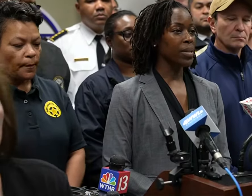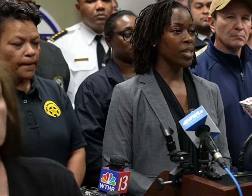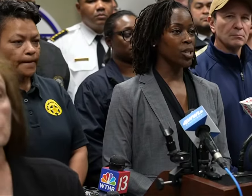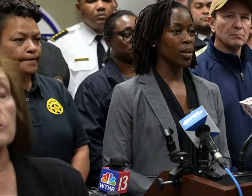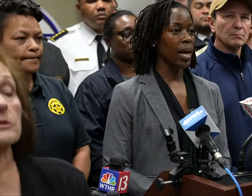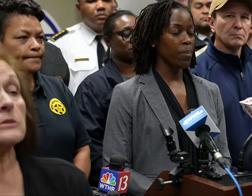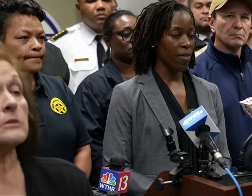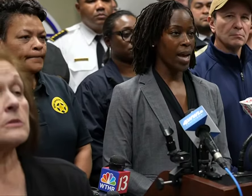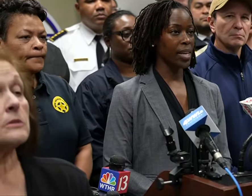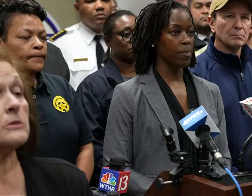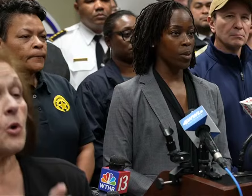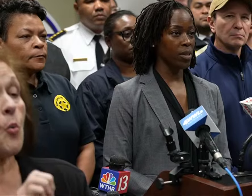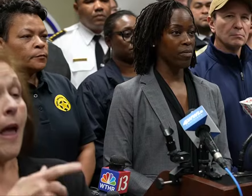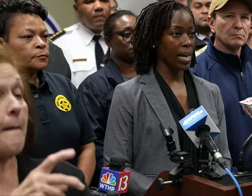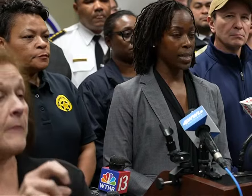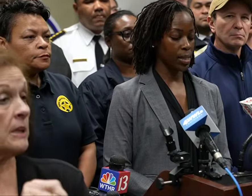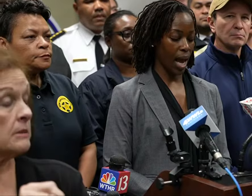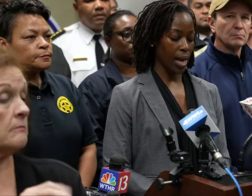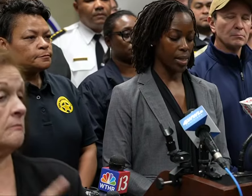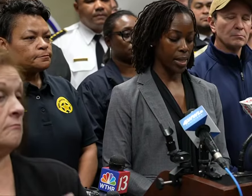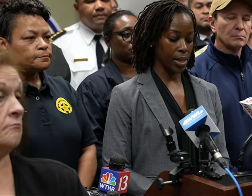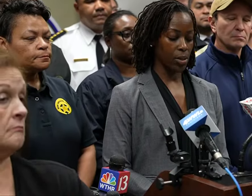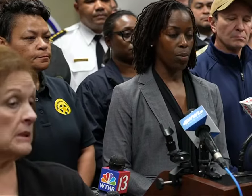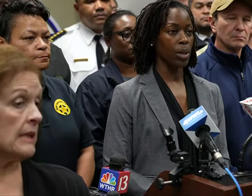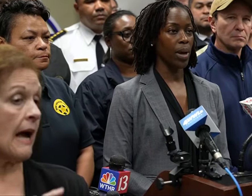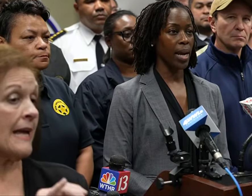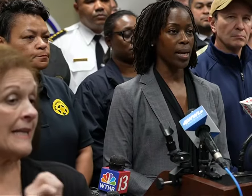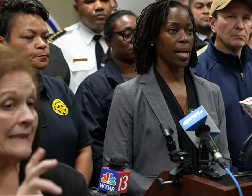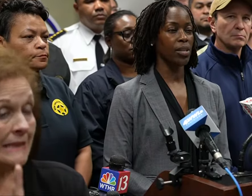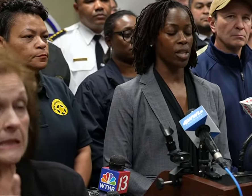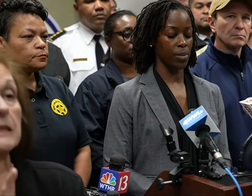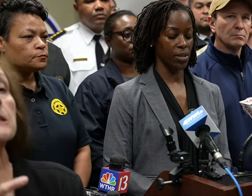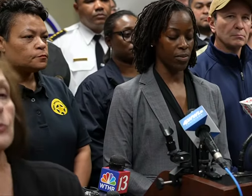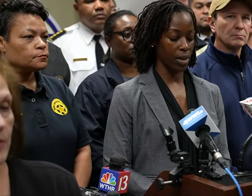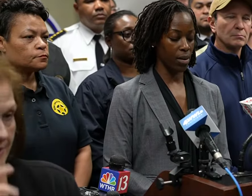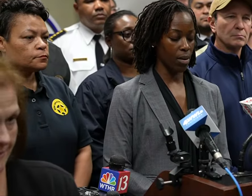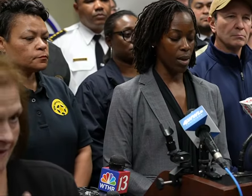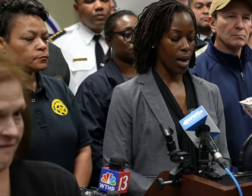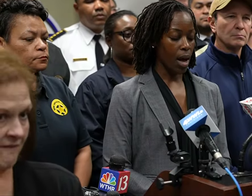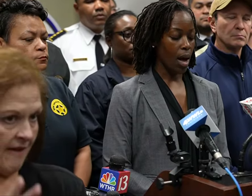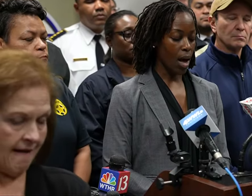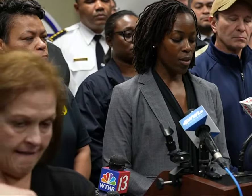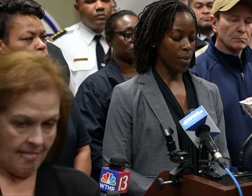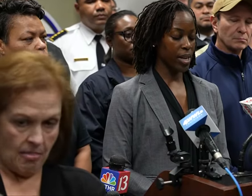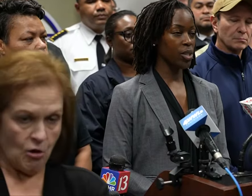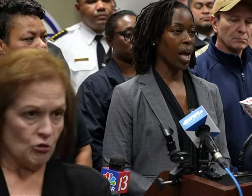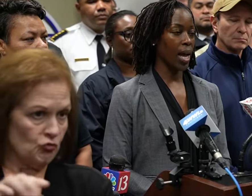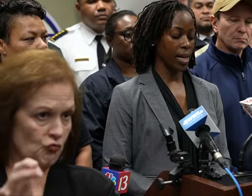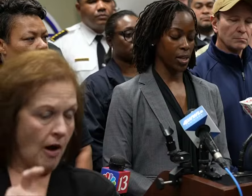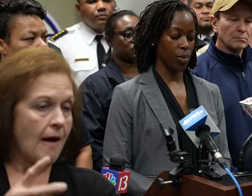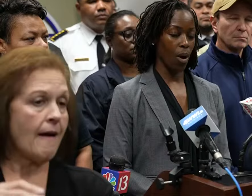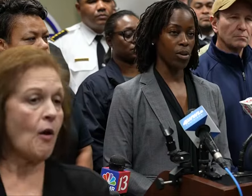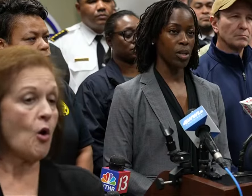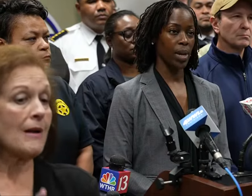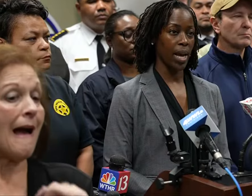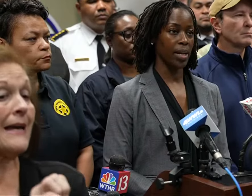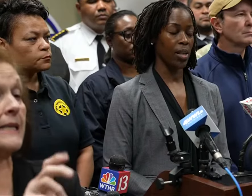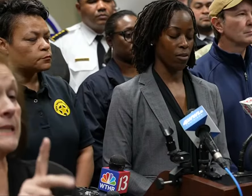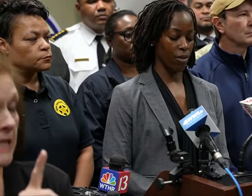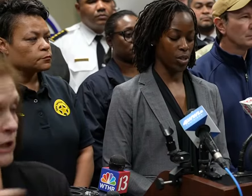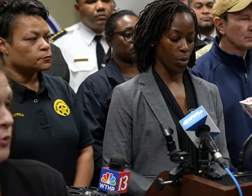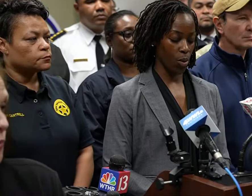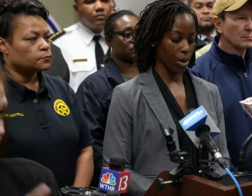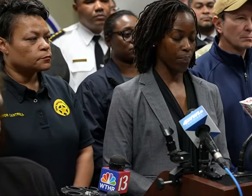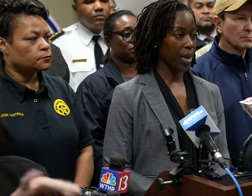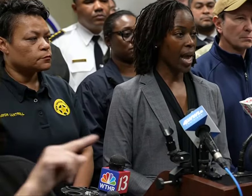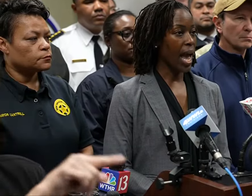Weapons and potential improvised explosive devices, IEDs, were located in the subject's vehicle. Other potential IEDs were also located in